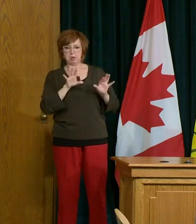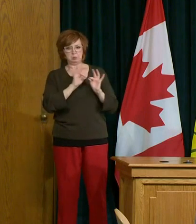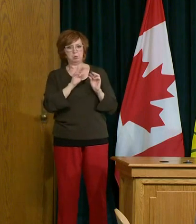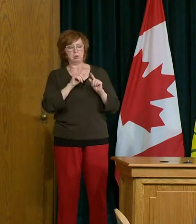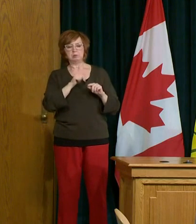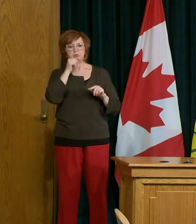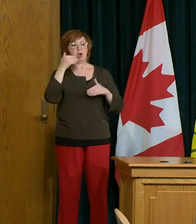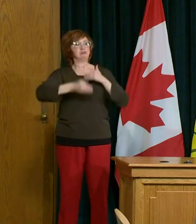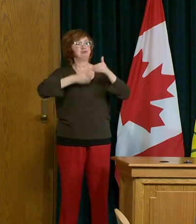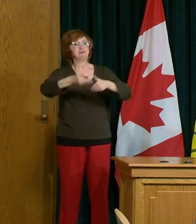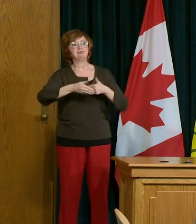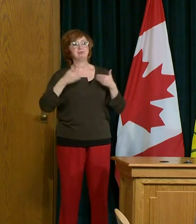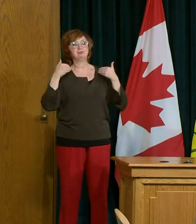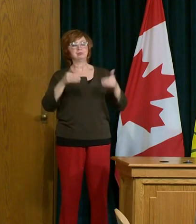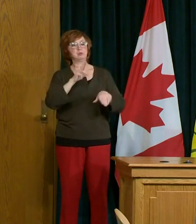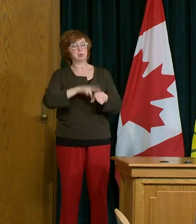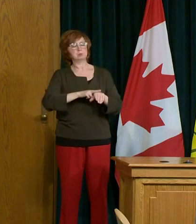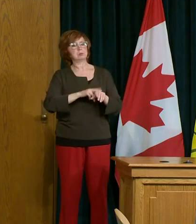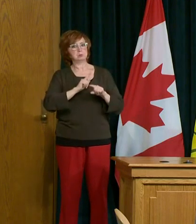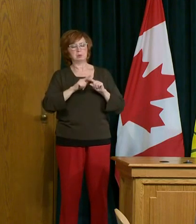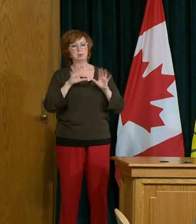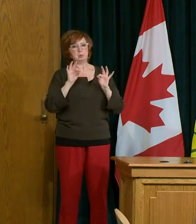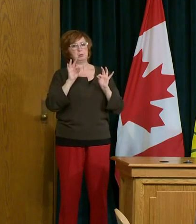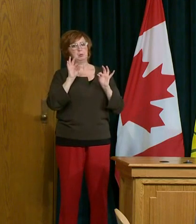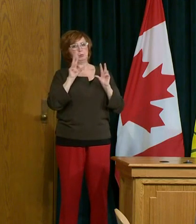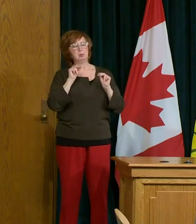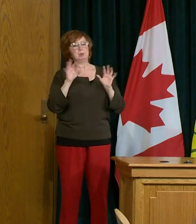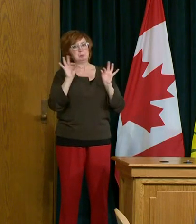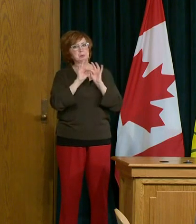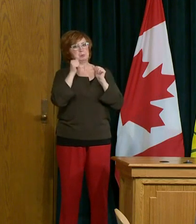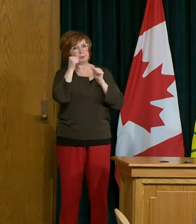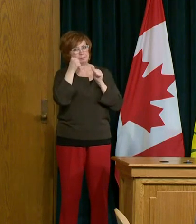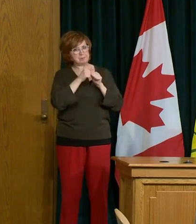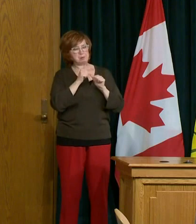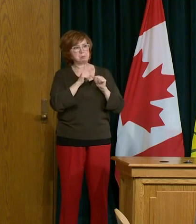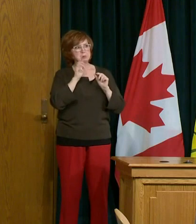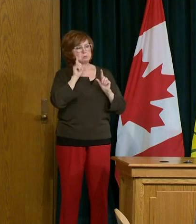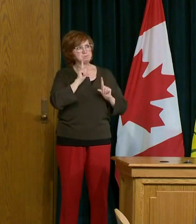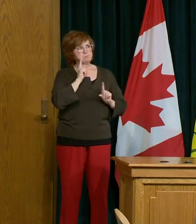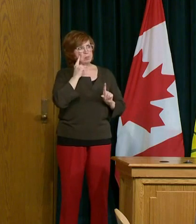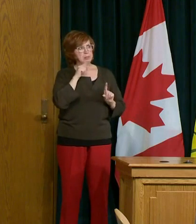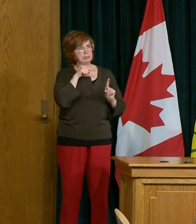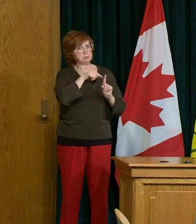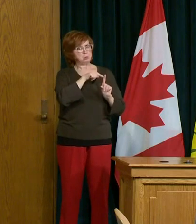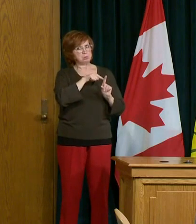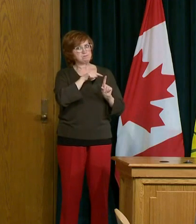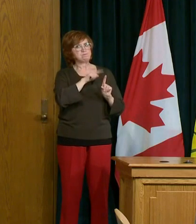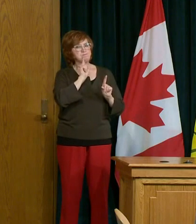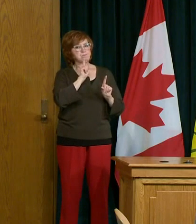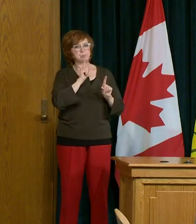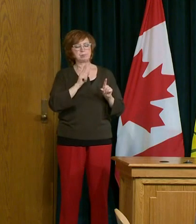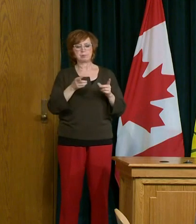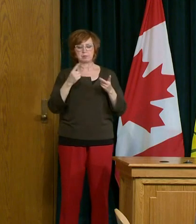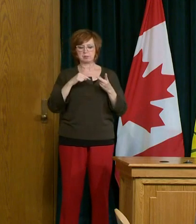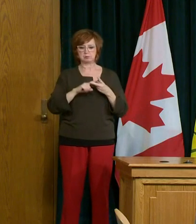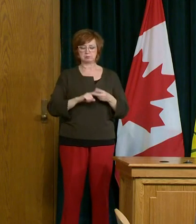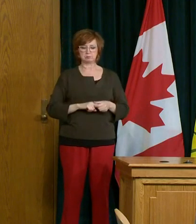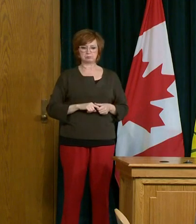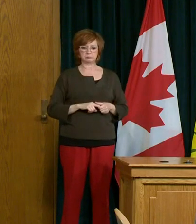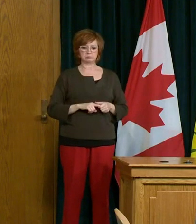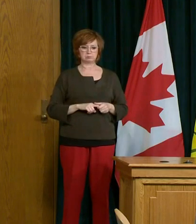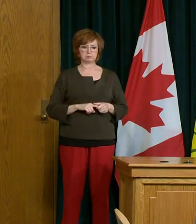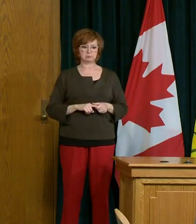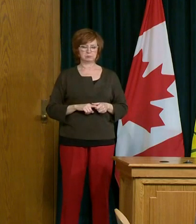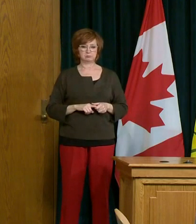for this relaxation in our social interactions, but also remembering that because COVID can come back with